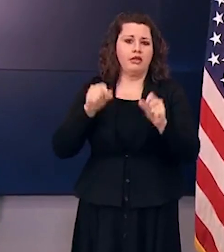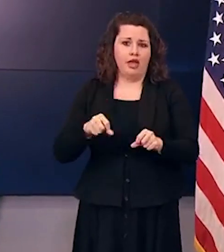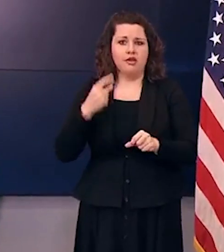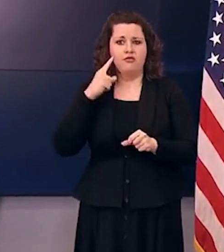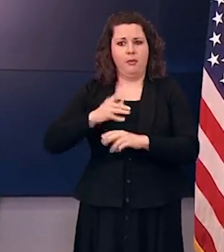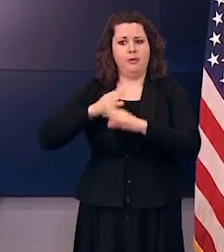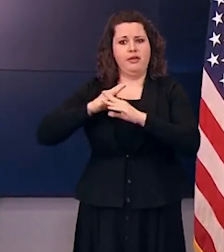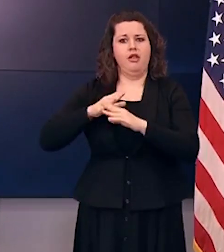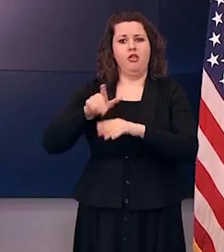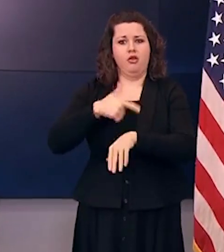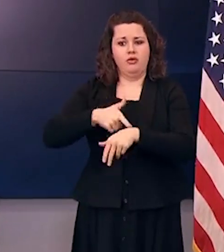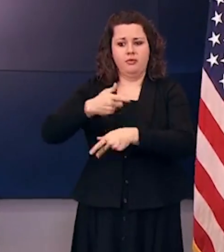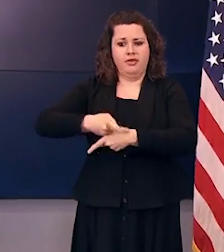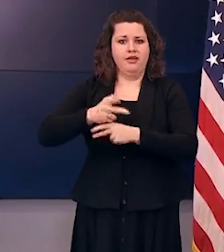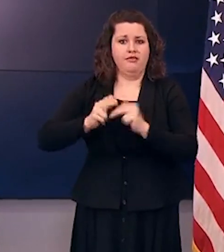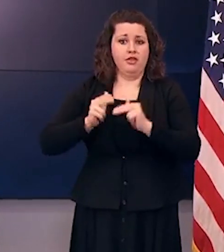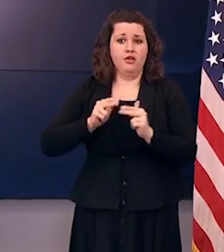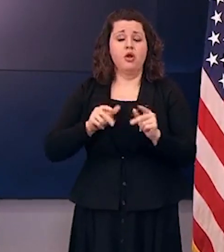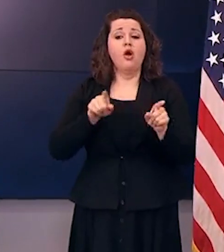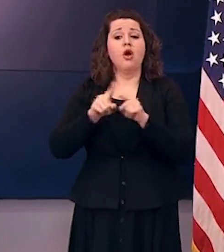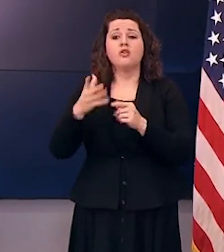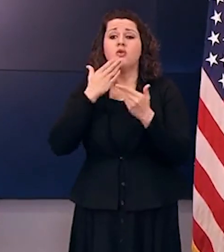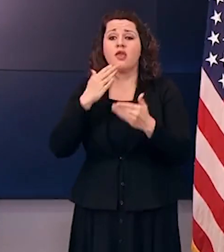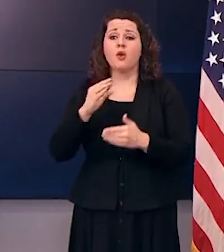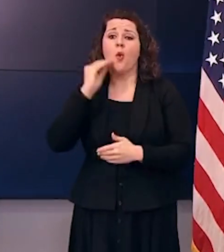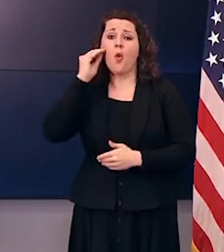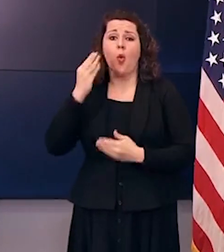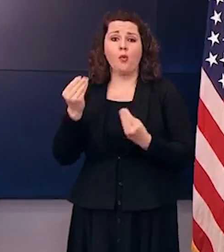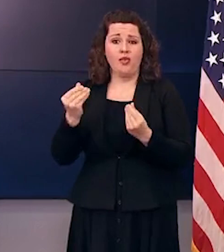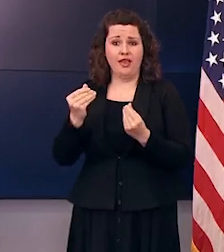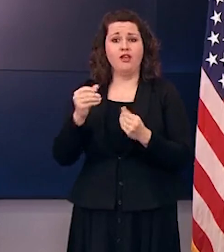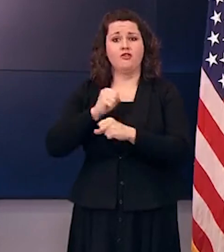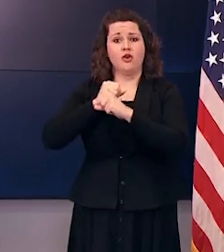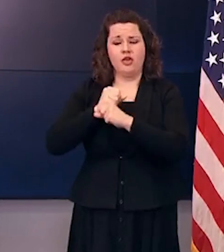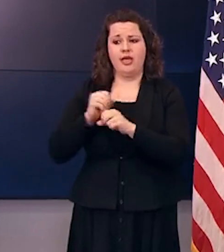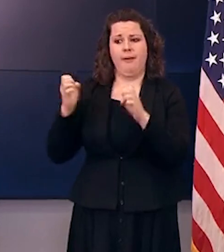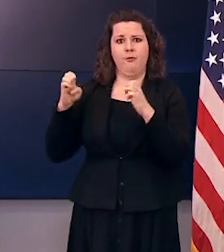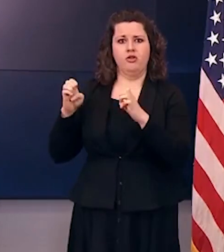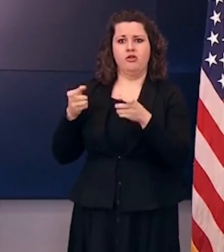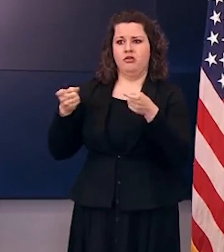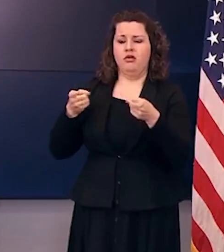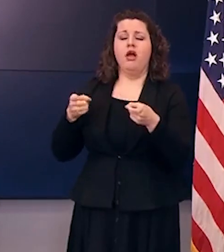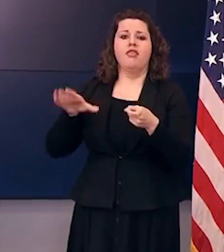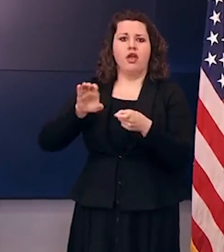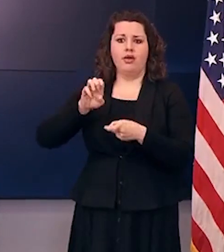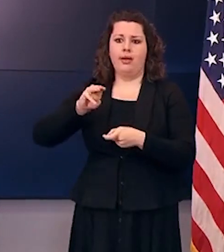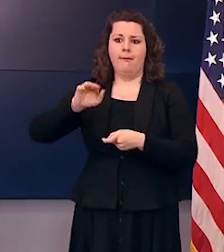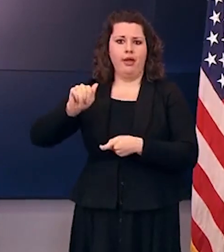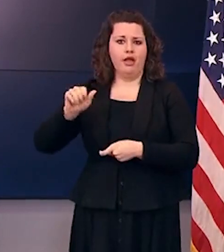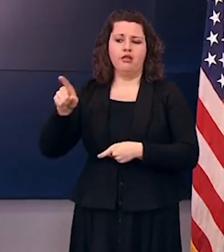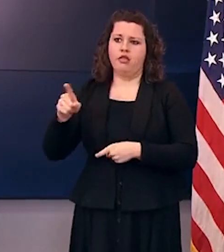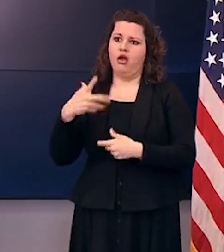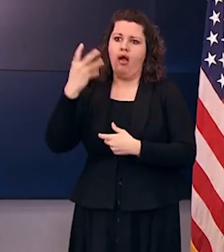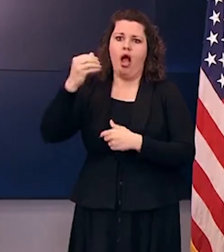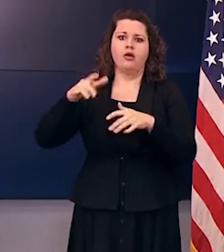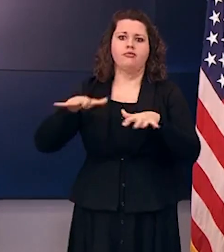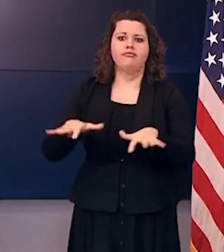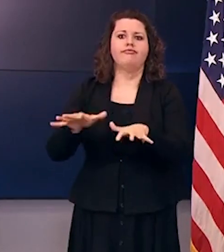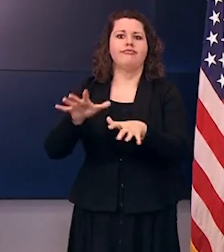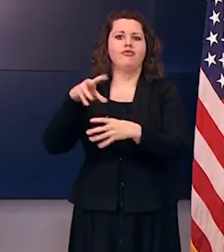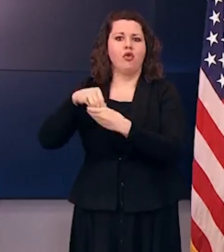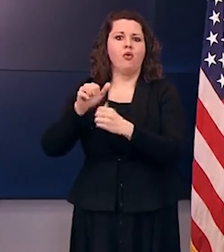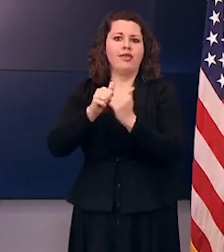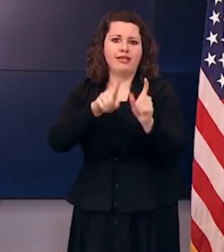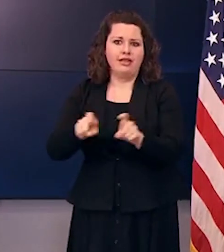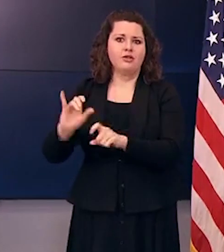care facilities. I also want to thank Homeland Security, Emergency and Management. Their EMAs are on the front line and a big part of this testing as well, so